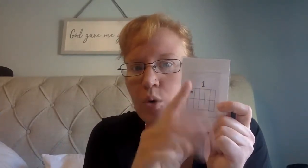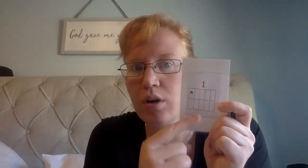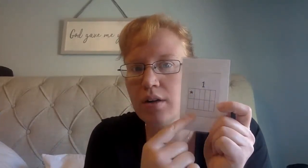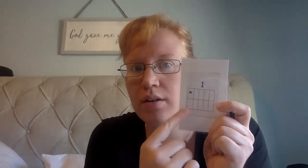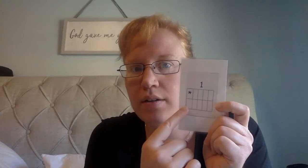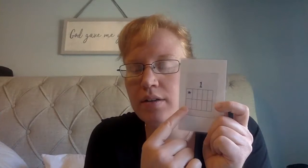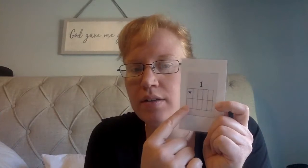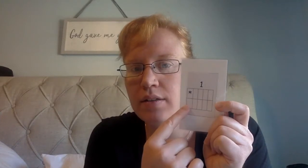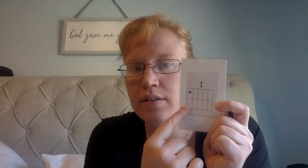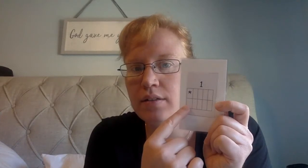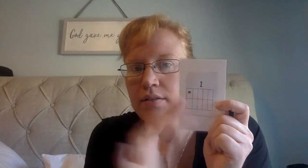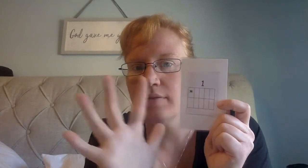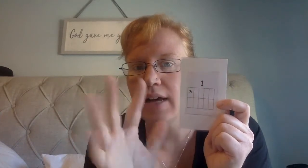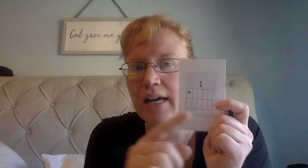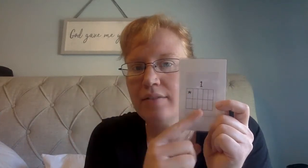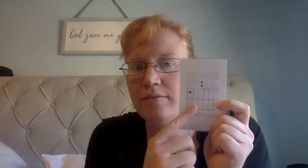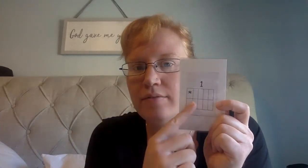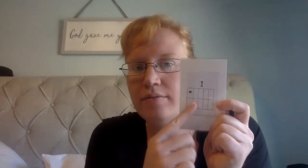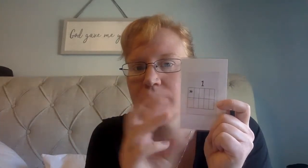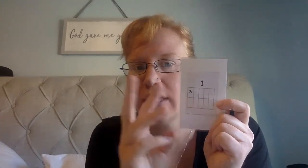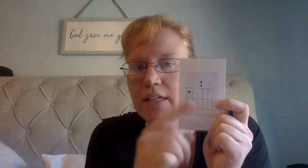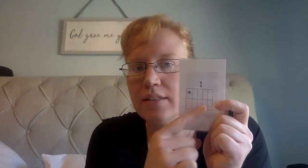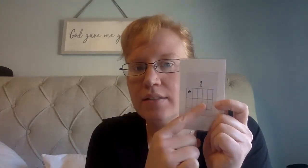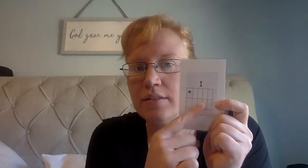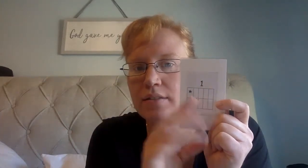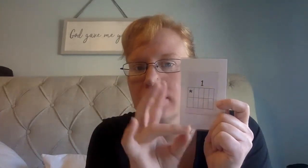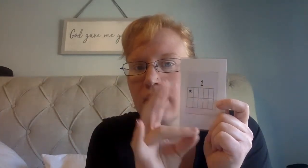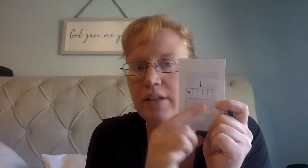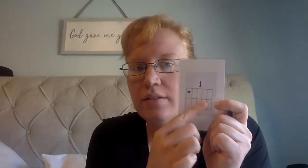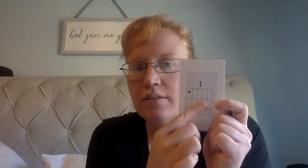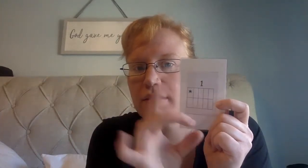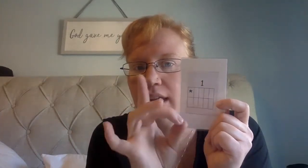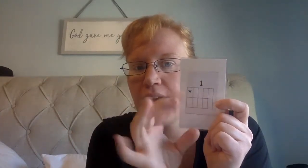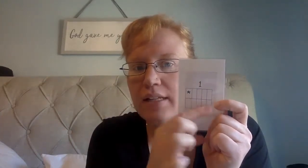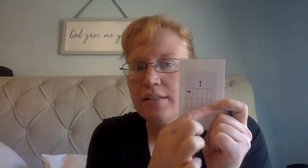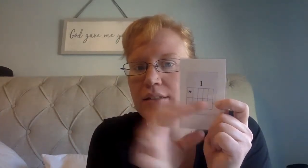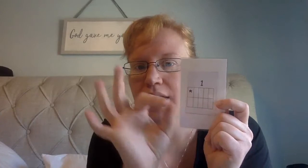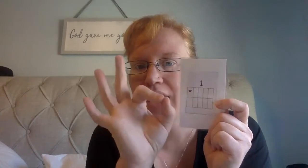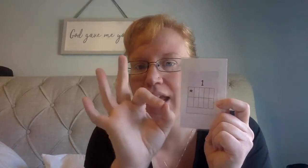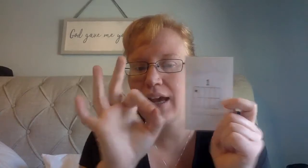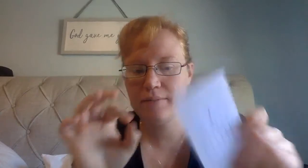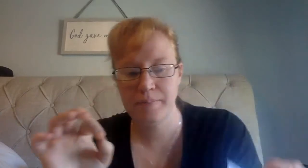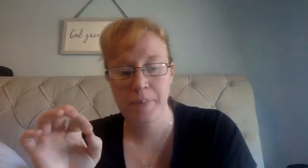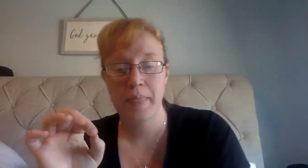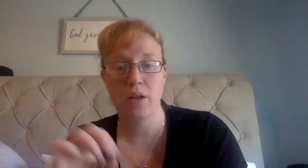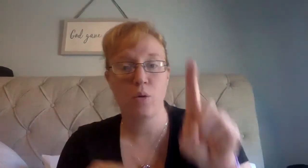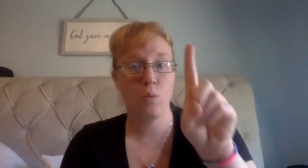4, 5, 6, 7, 8, 9. So